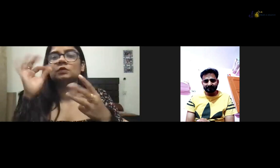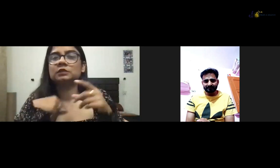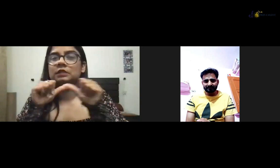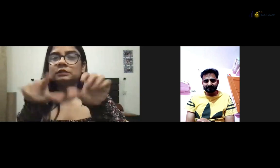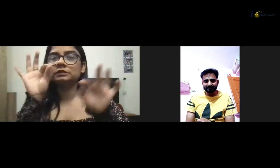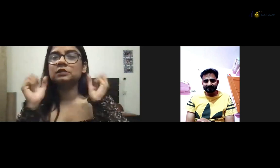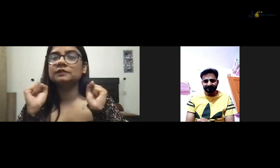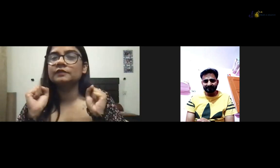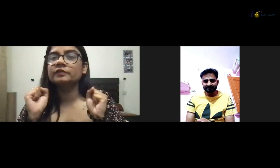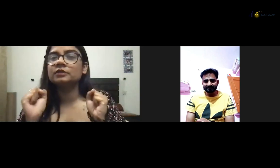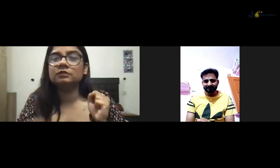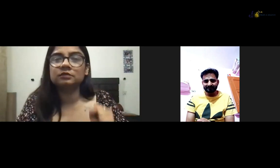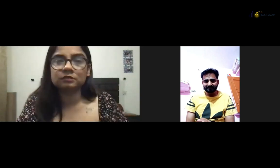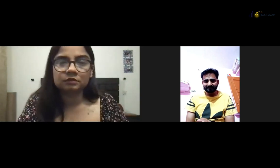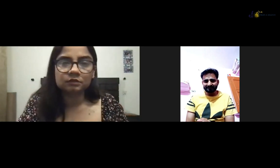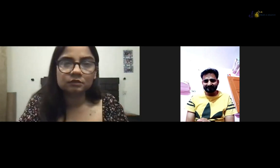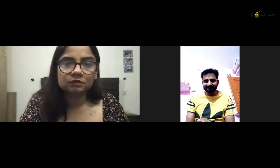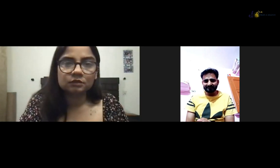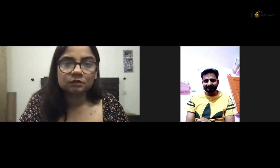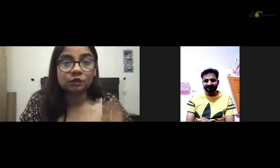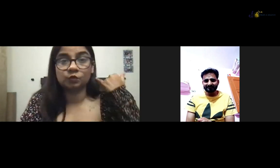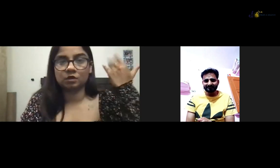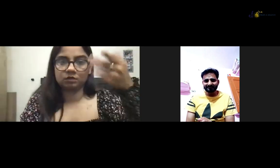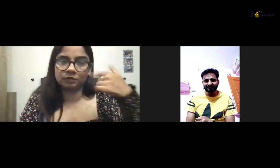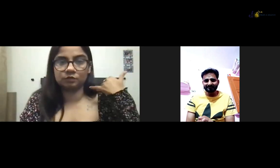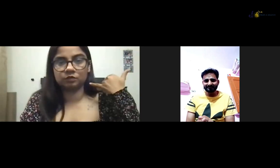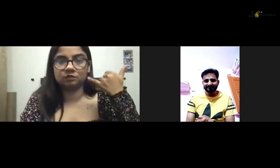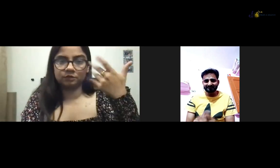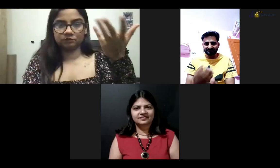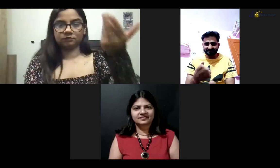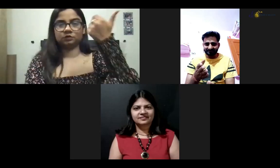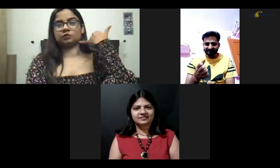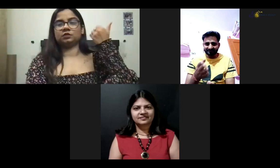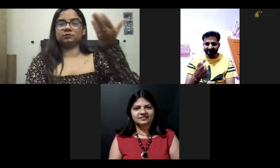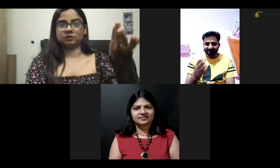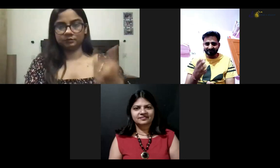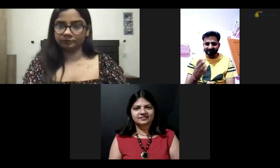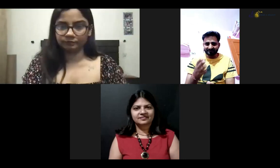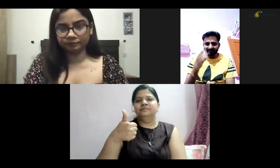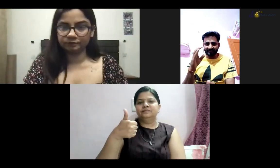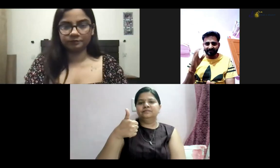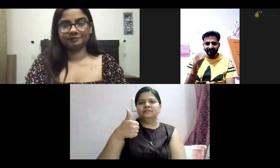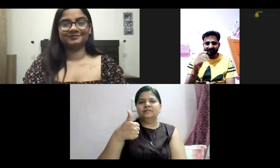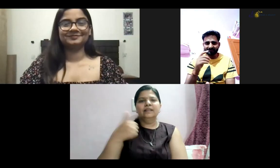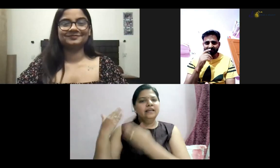Sitaram, it's not clear to whom you would like to ask the question. Can you please tell us? Okay, so Damini is here.